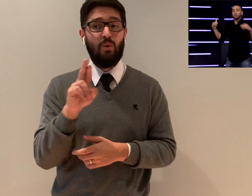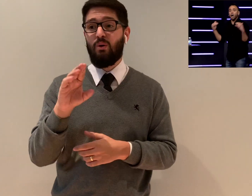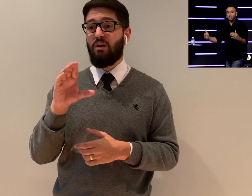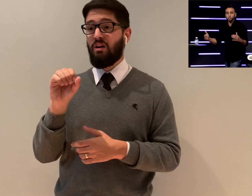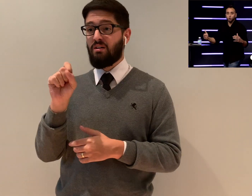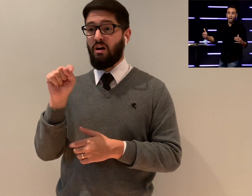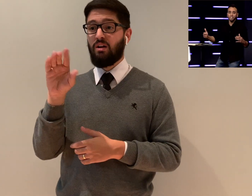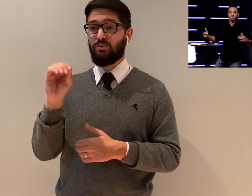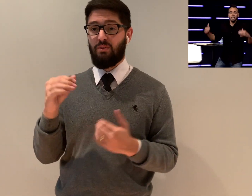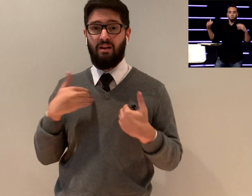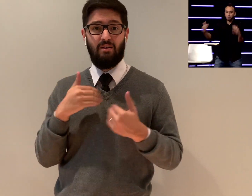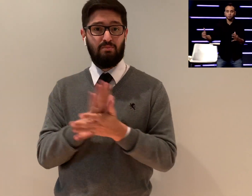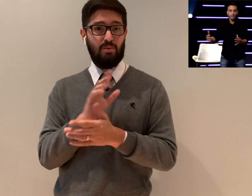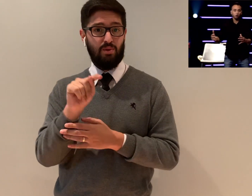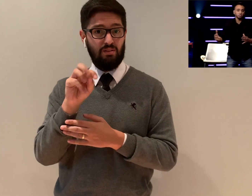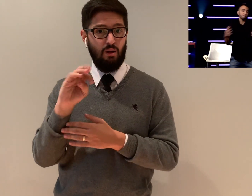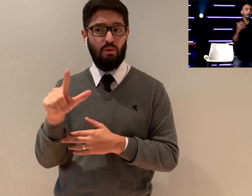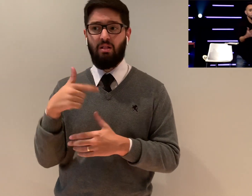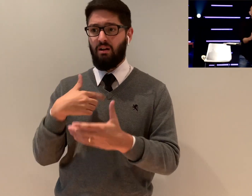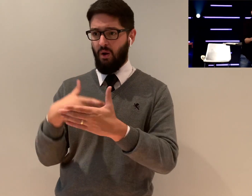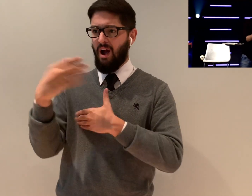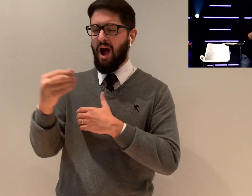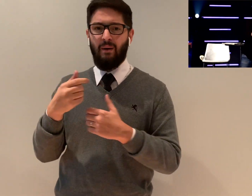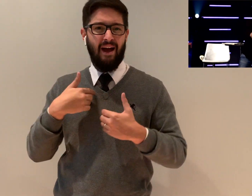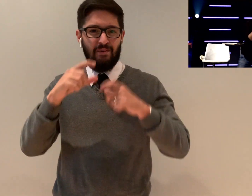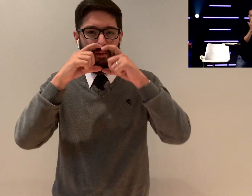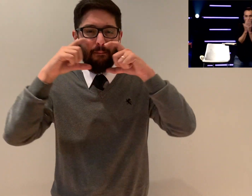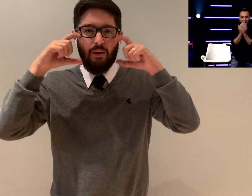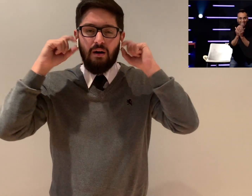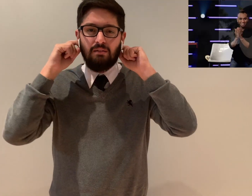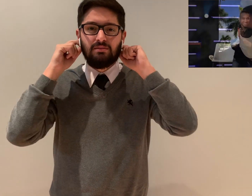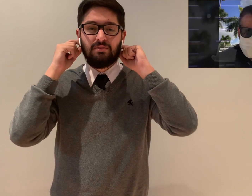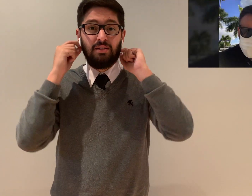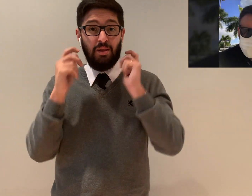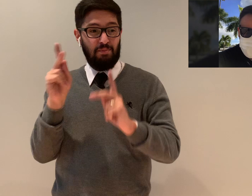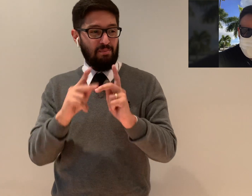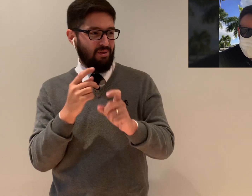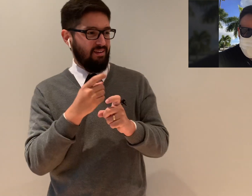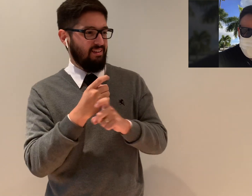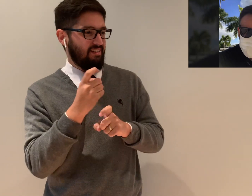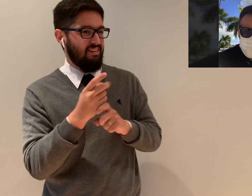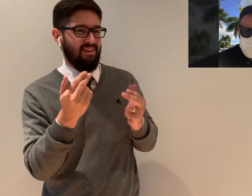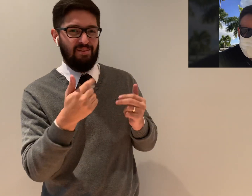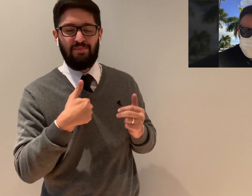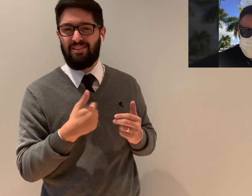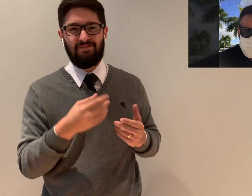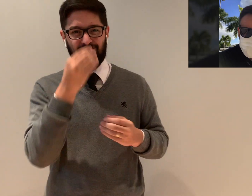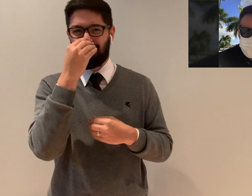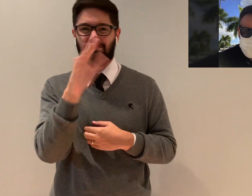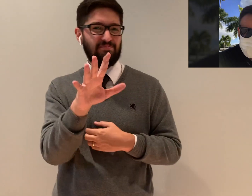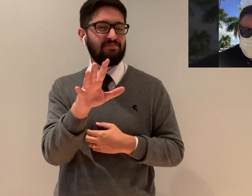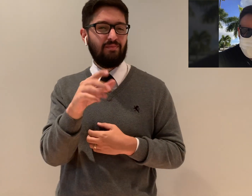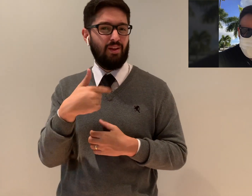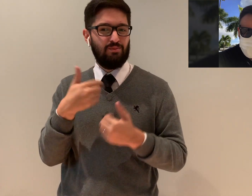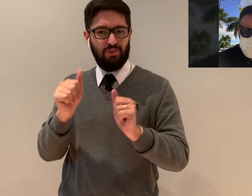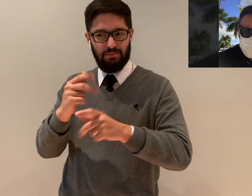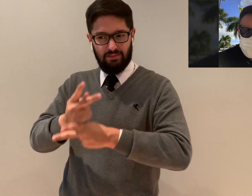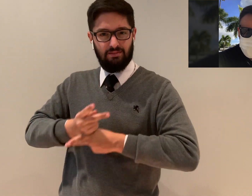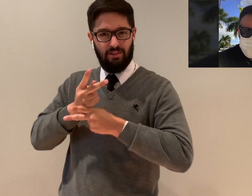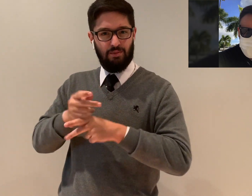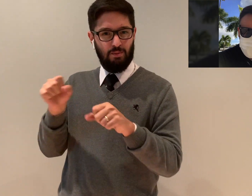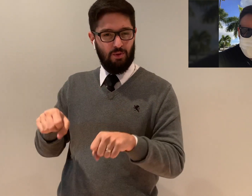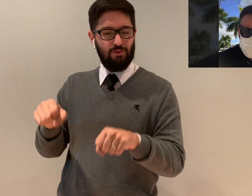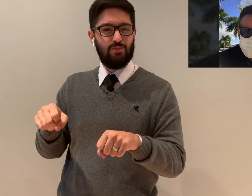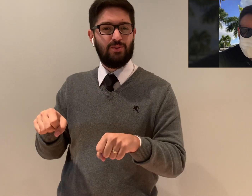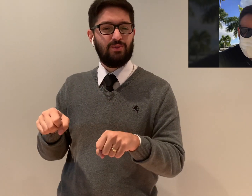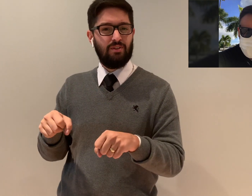or Costco has paper towels, and I'm out there with my mask. Even though people are making fun of me, I don't care. I am trying to be